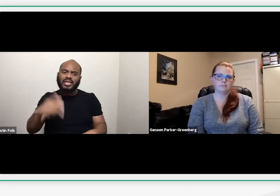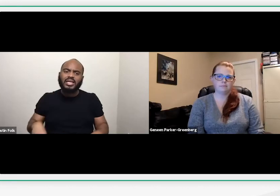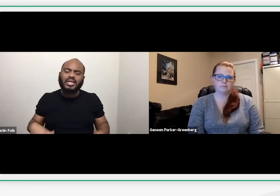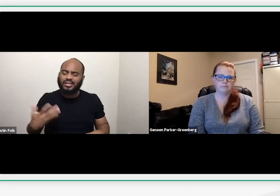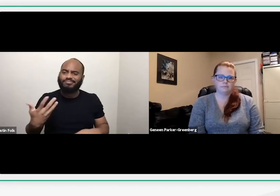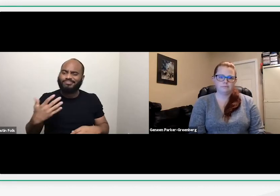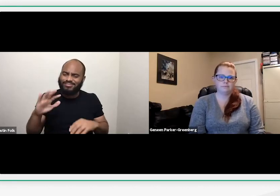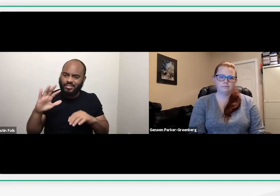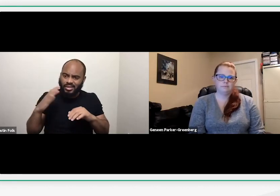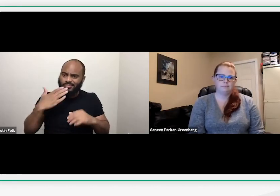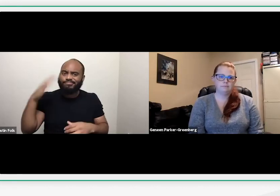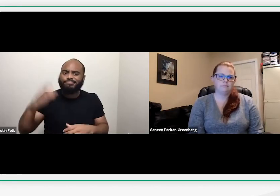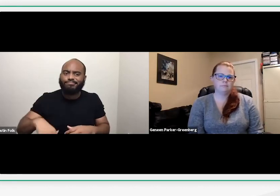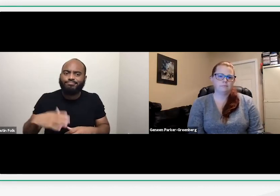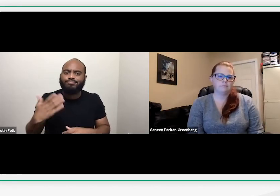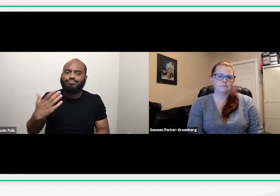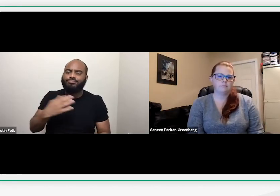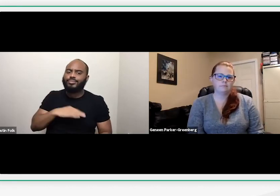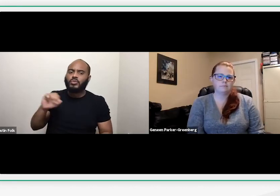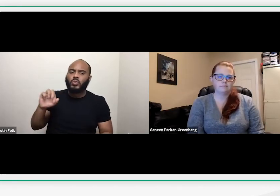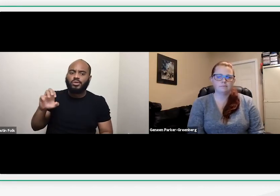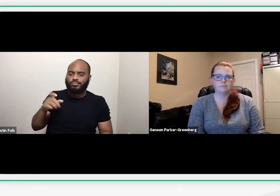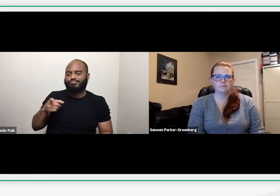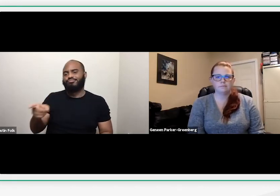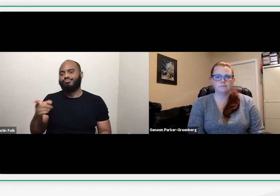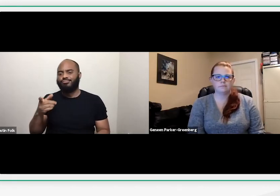slide. Scenario number 3.